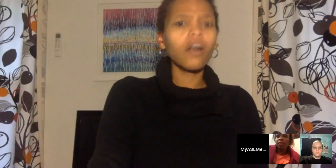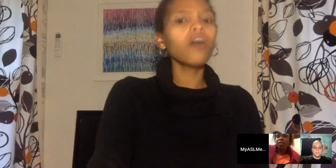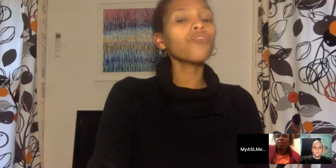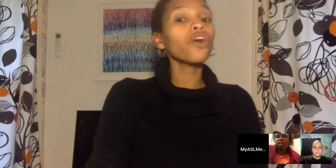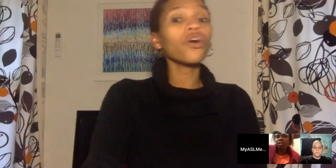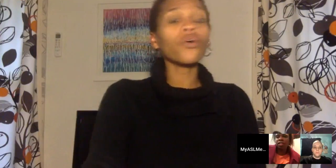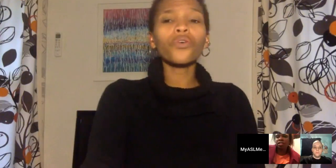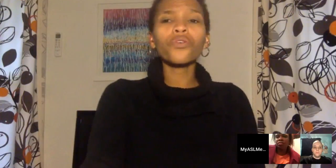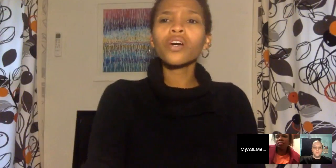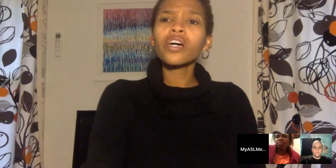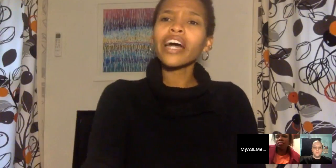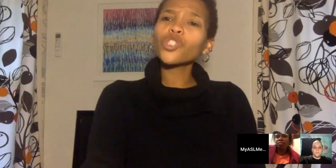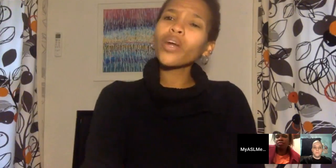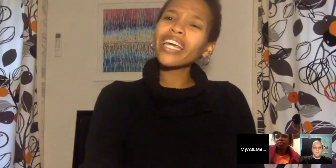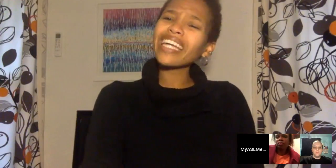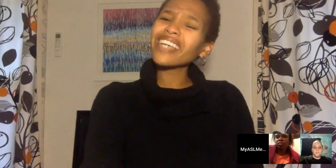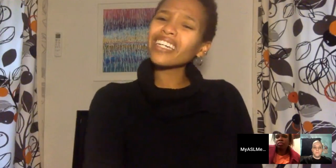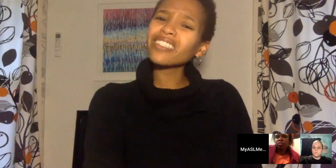oh no, at 28 seconds?